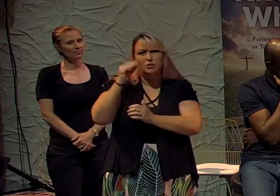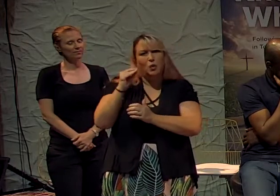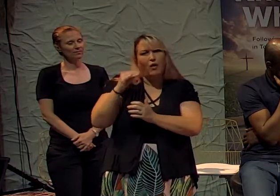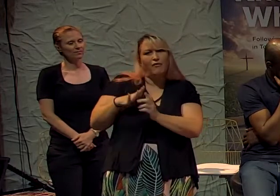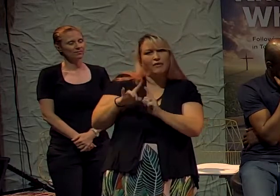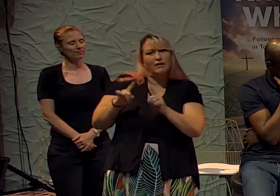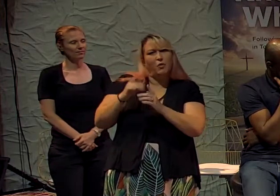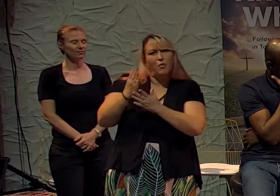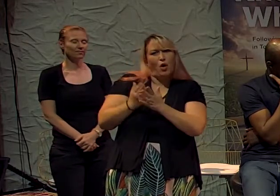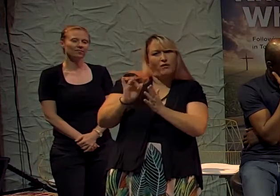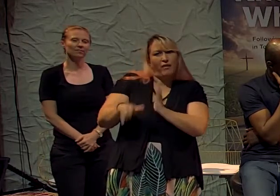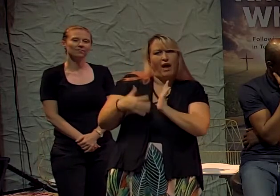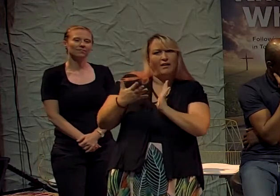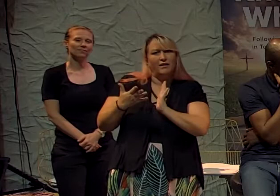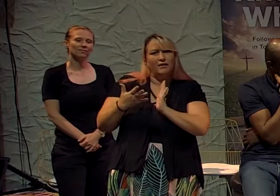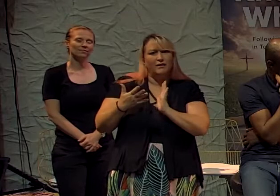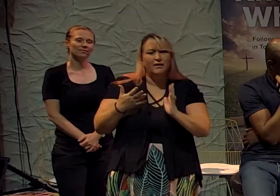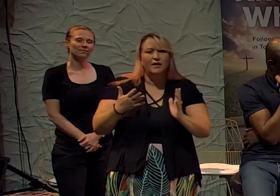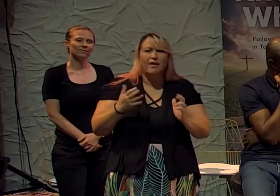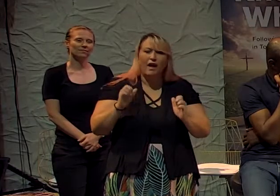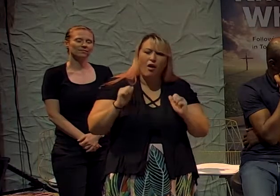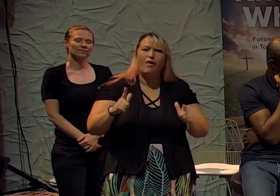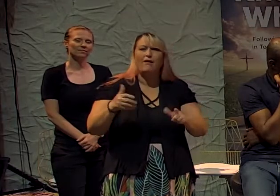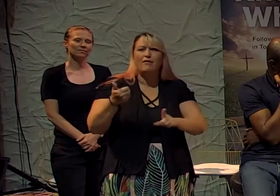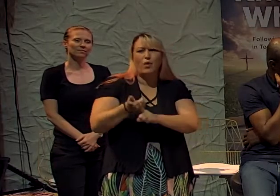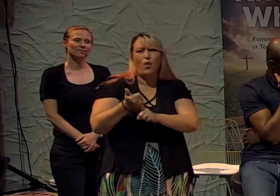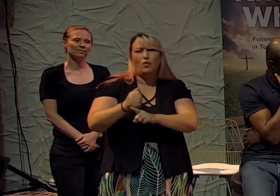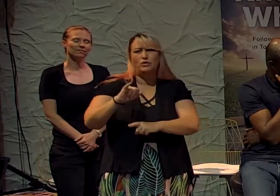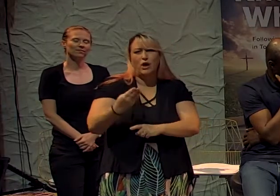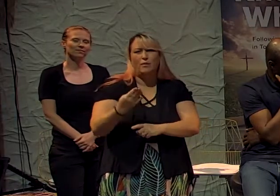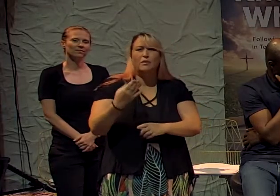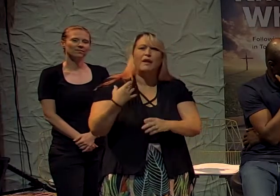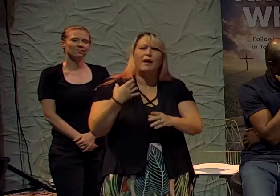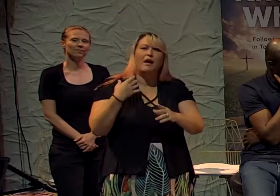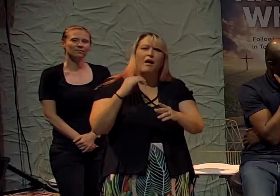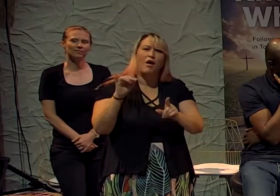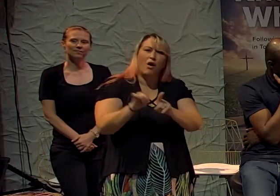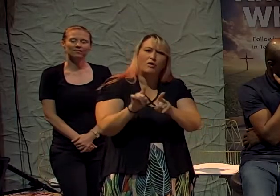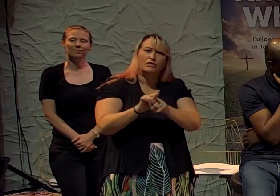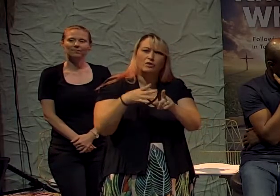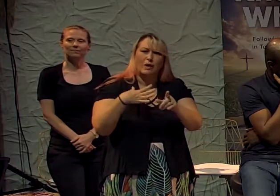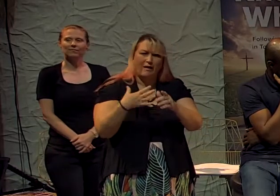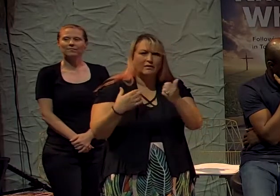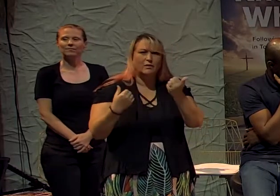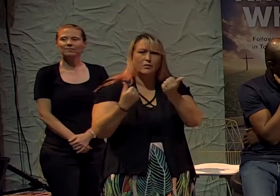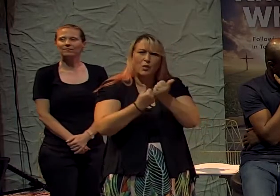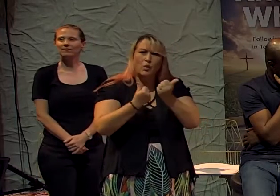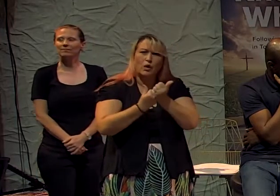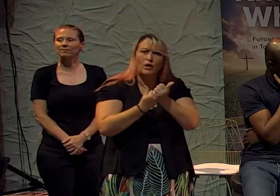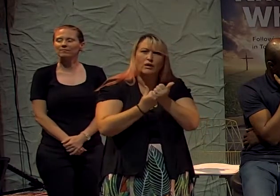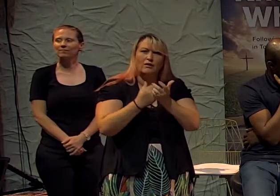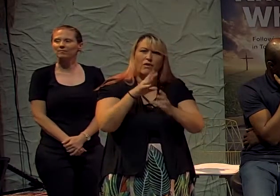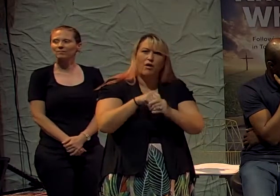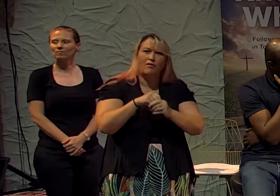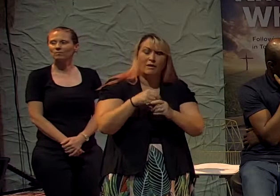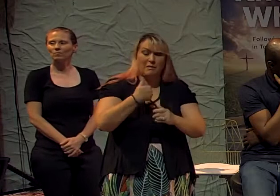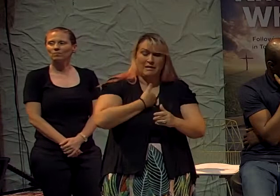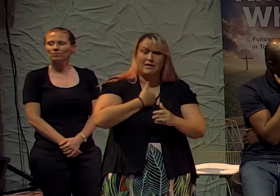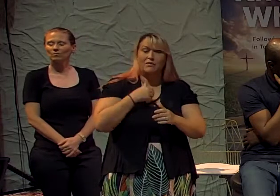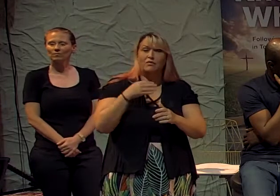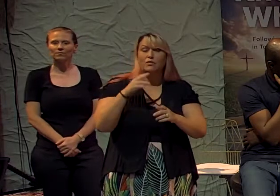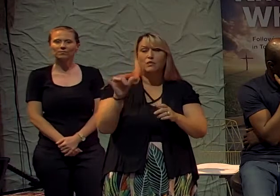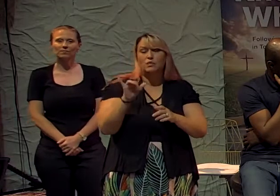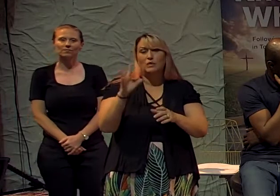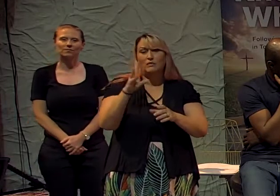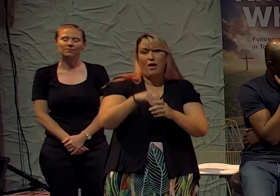been working with Jim in it, and they have their own jobs, but they also support it, which is a really cool thing. And I've been able to too, and I'm really proud of